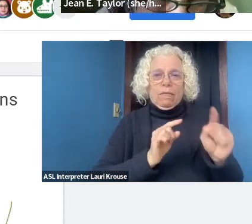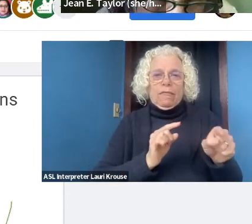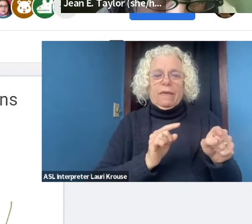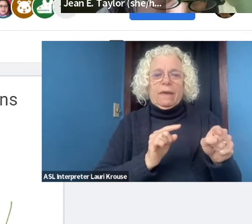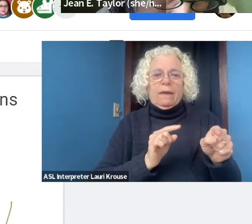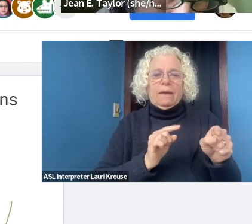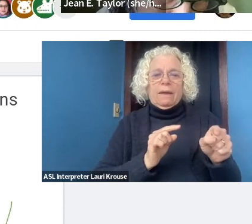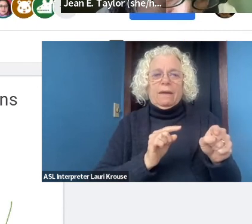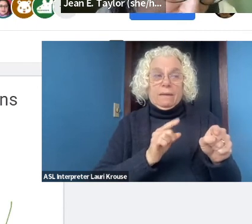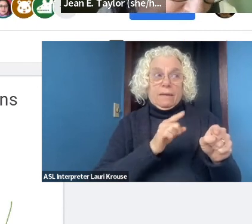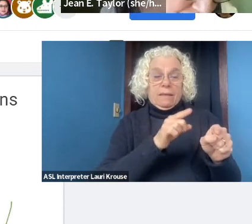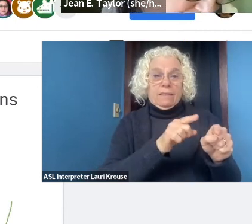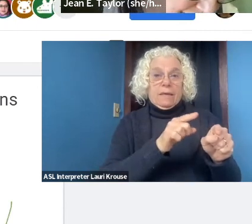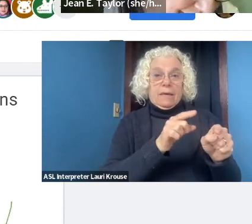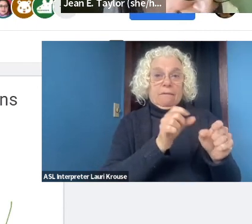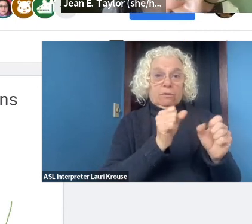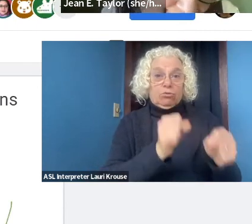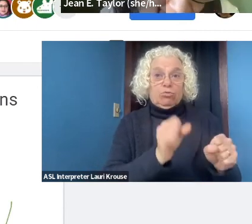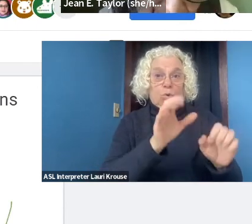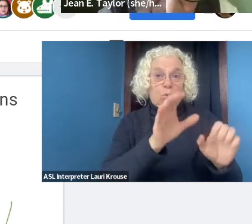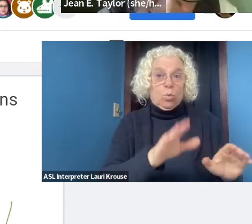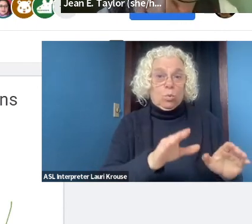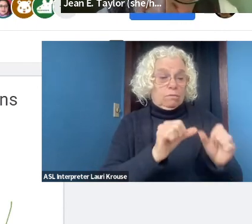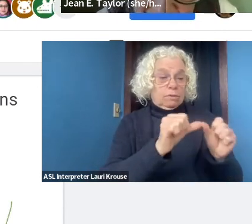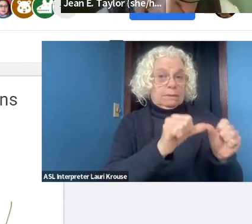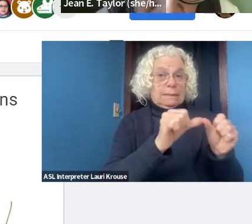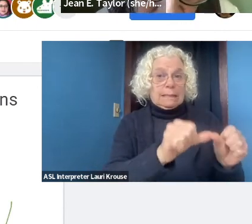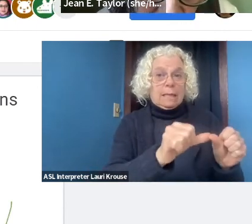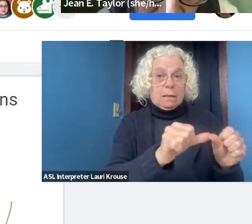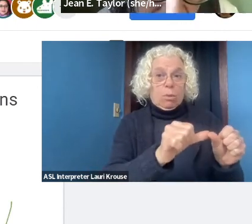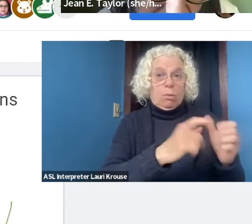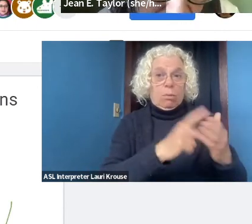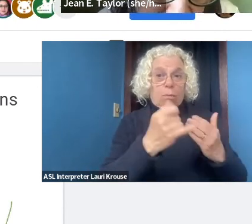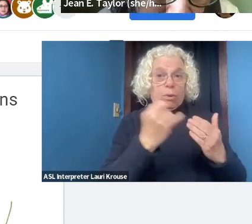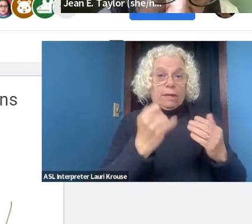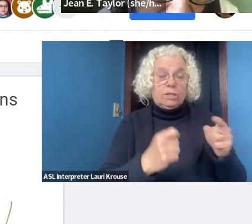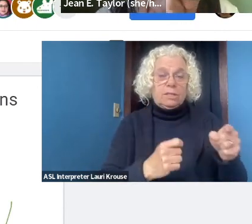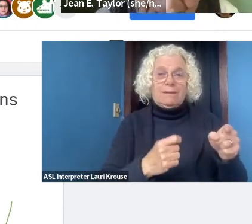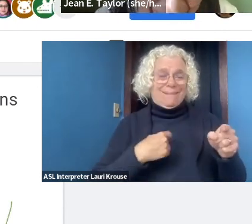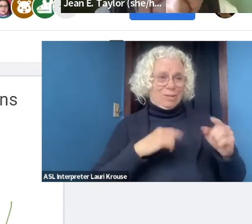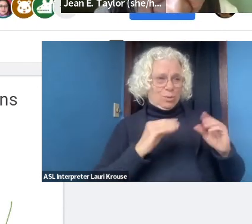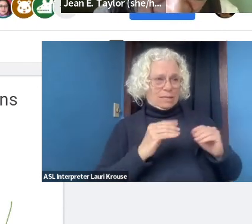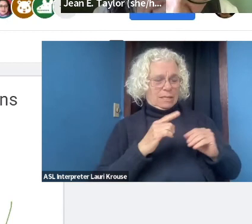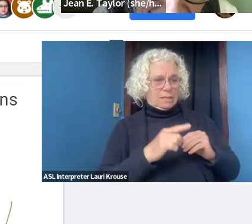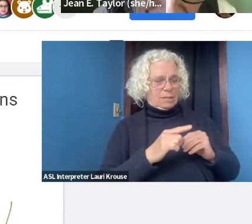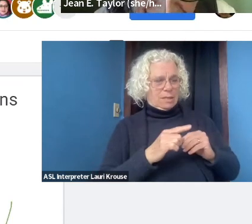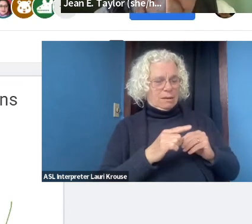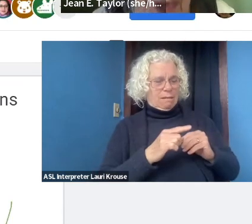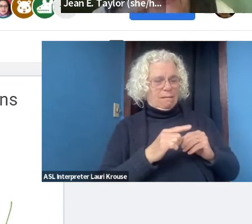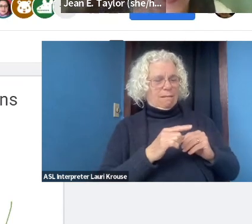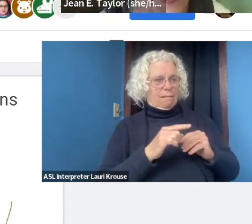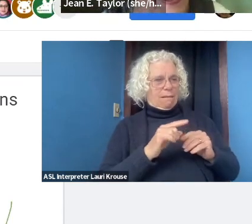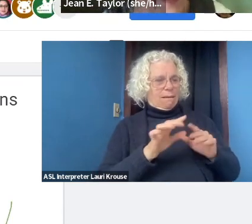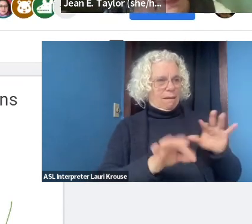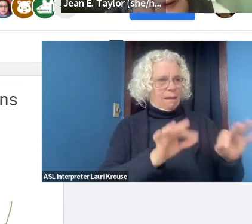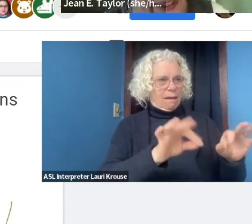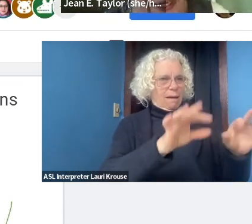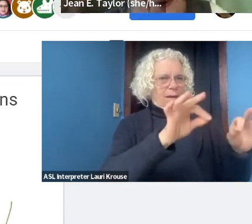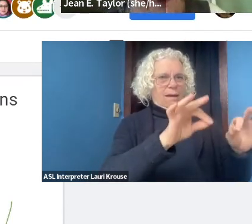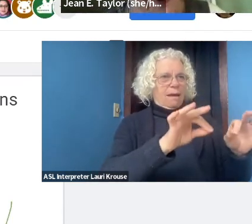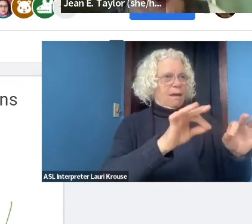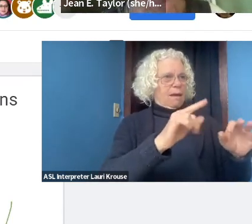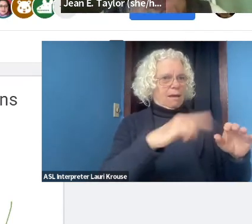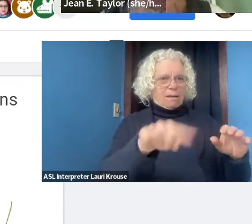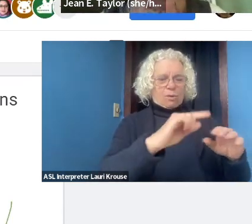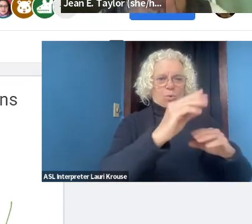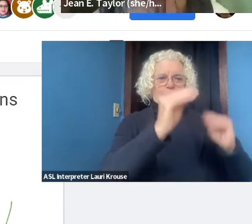sustainability project. And I just found that as I taught there, I felt I was learning. You always think I'm learning. I